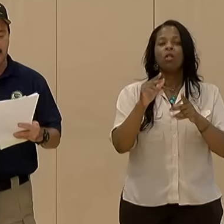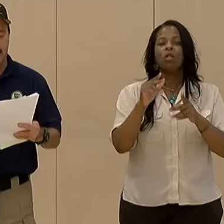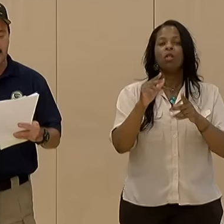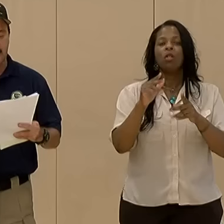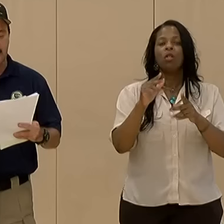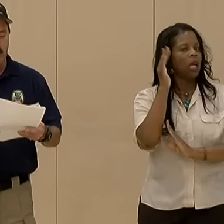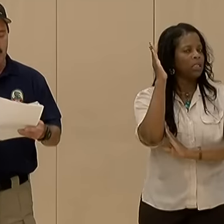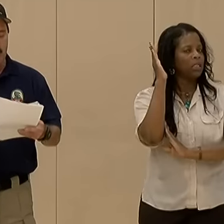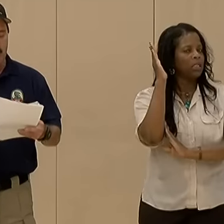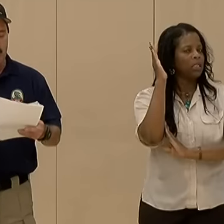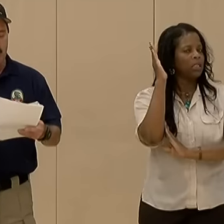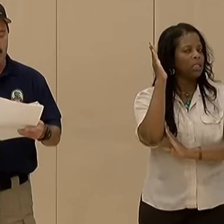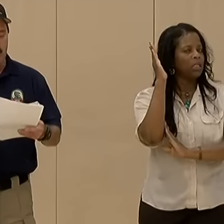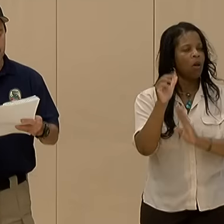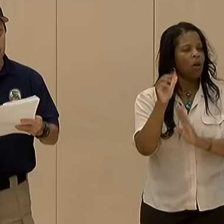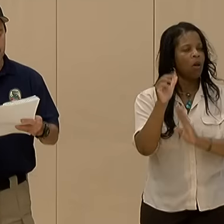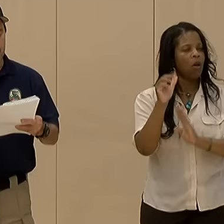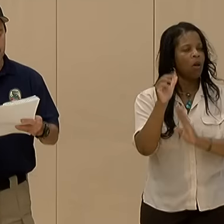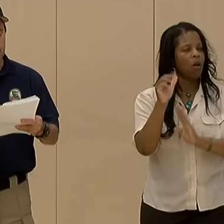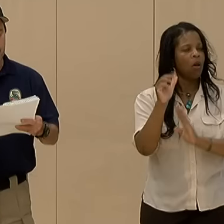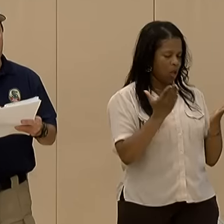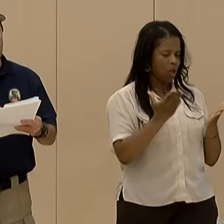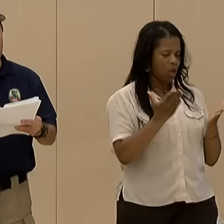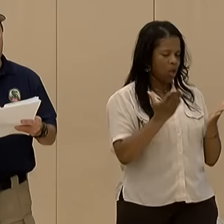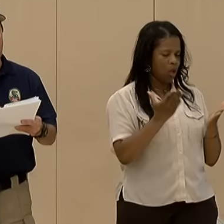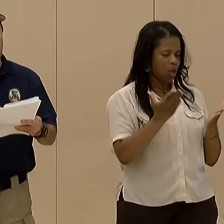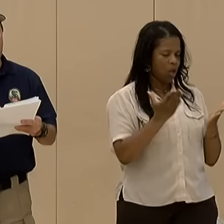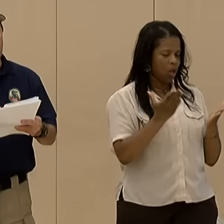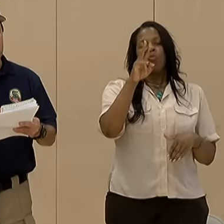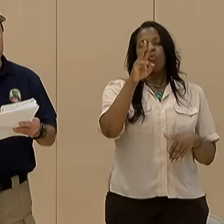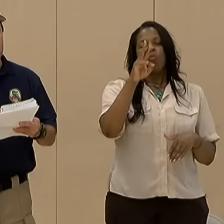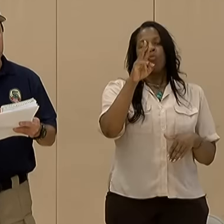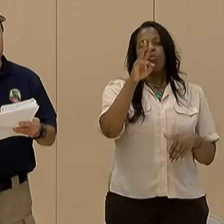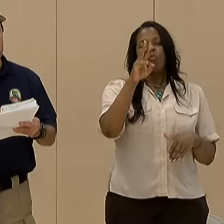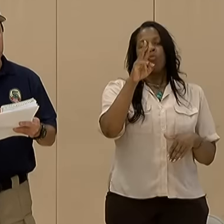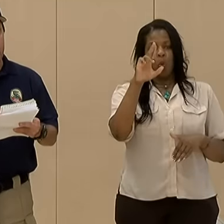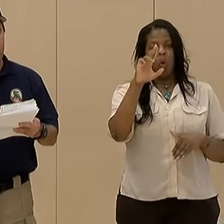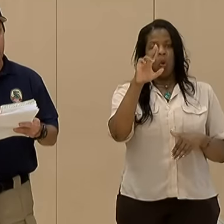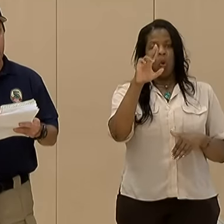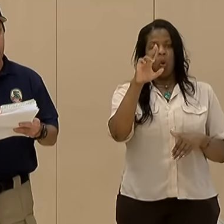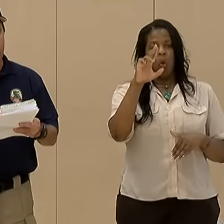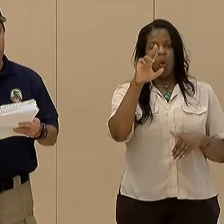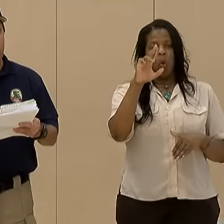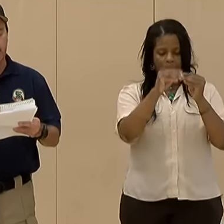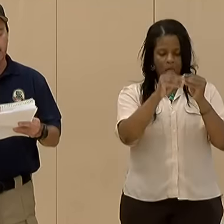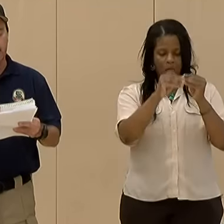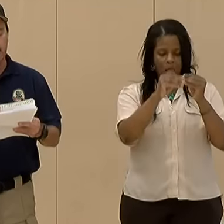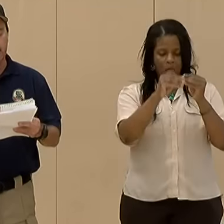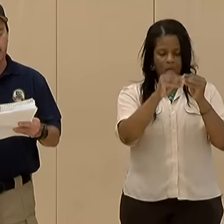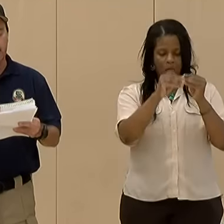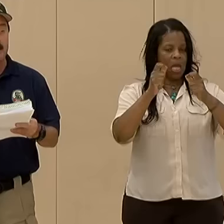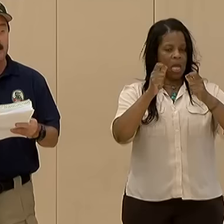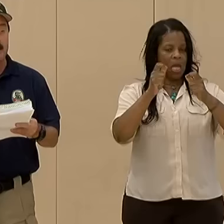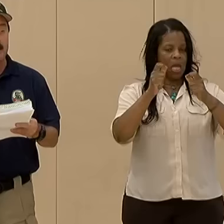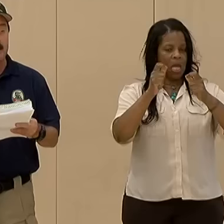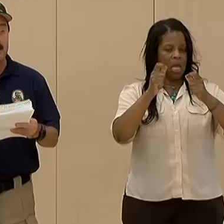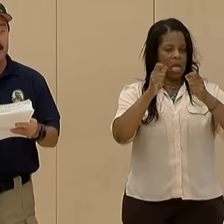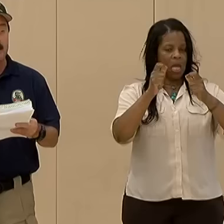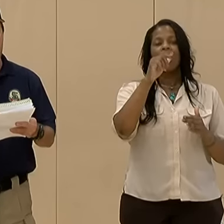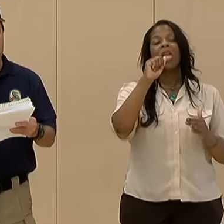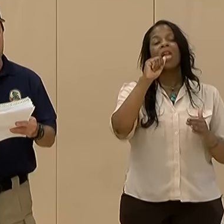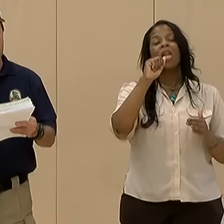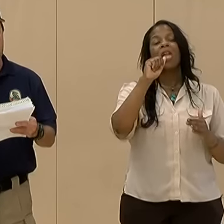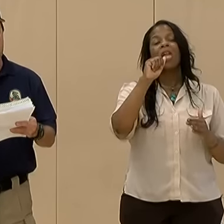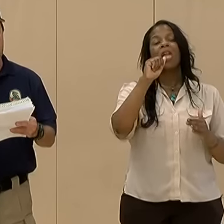speak. From the Bureau of Land Management, we have Field Manager Gabe Garcia is